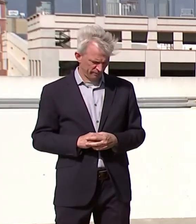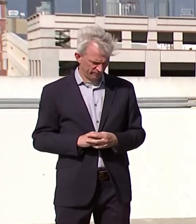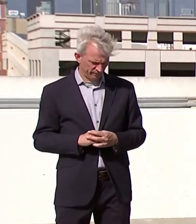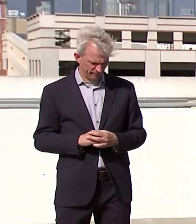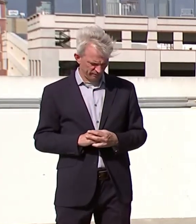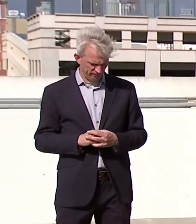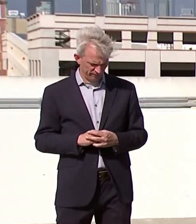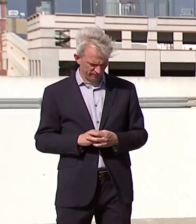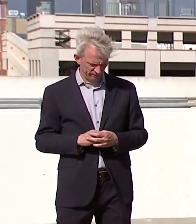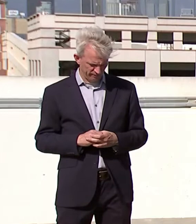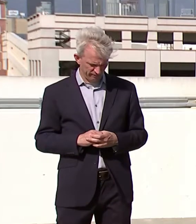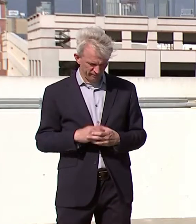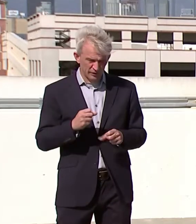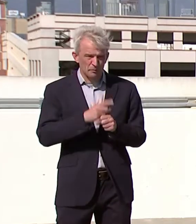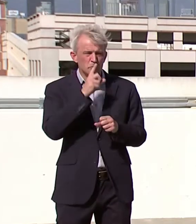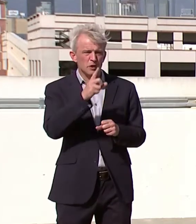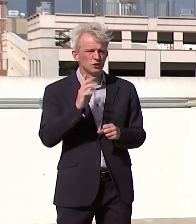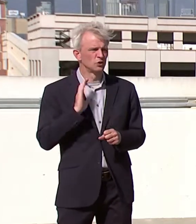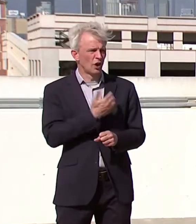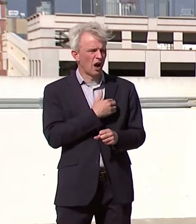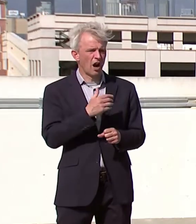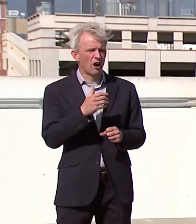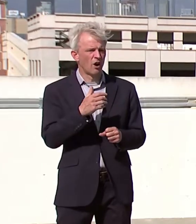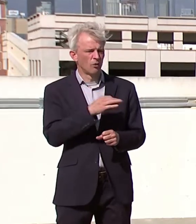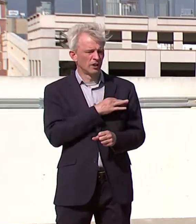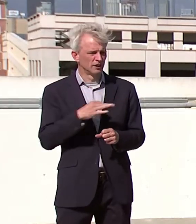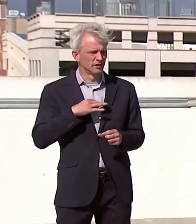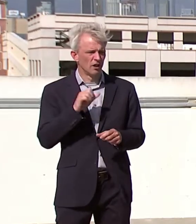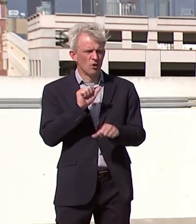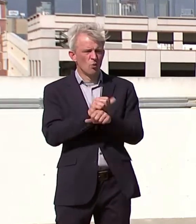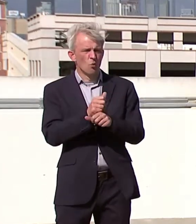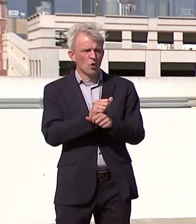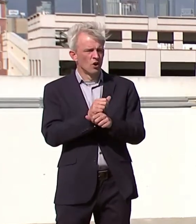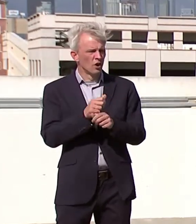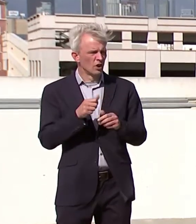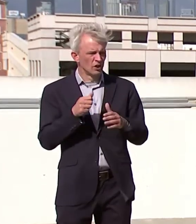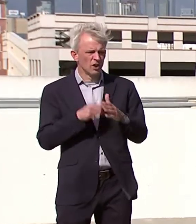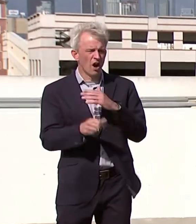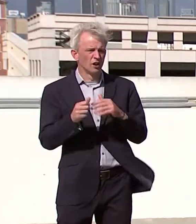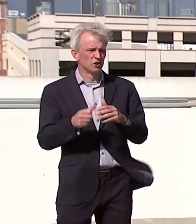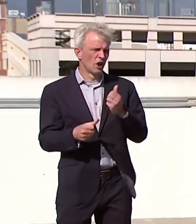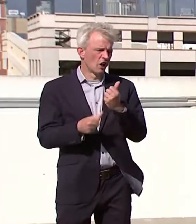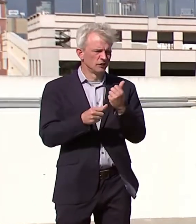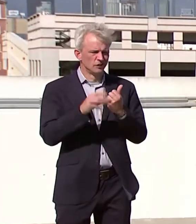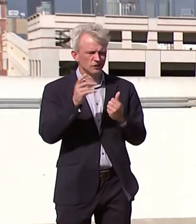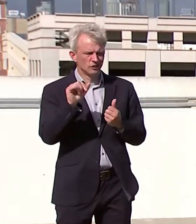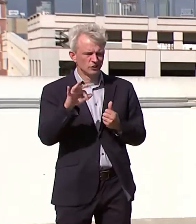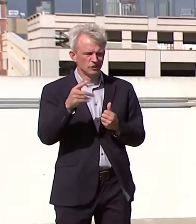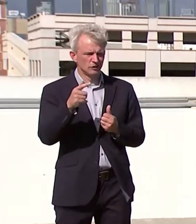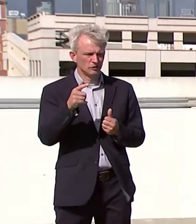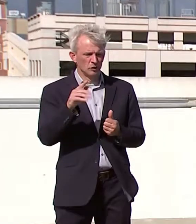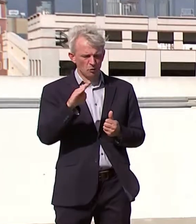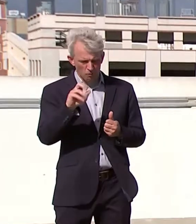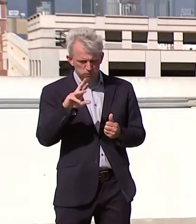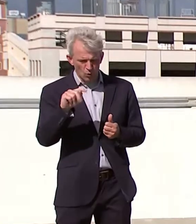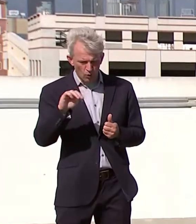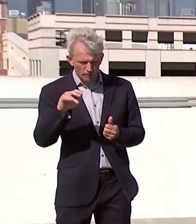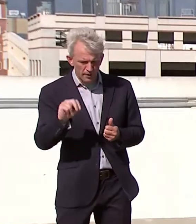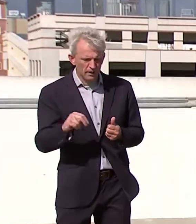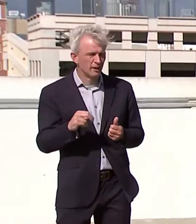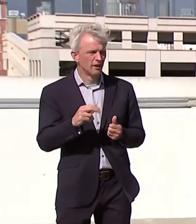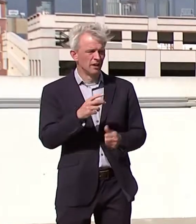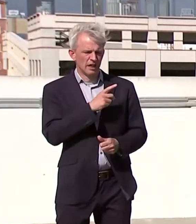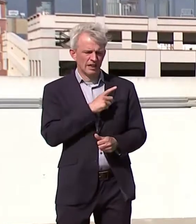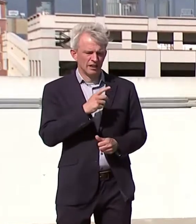with our staff working under the mentorship of Chief Teresis, Assistant Chief Fortman, the mayor, Deputy Mayor